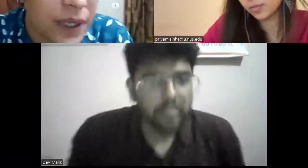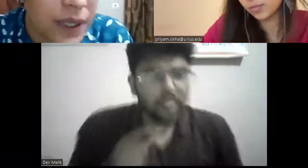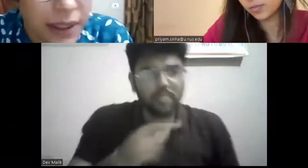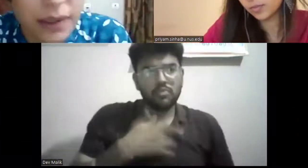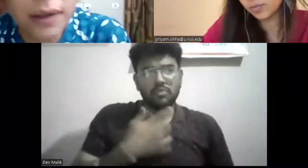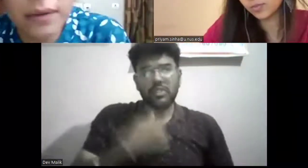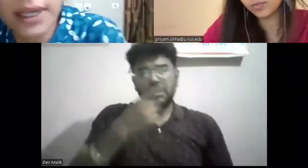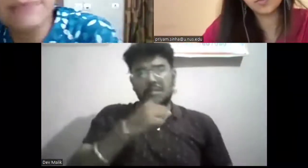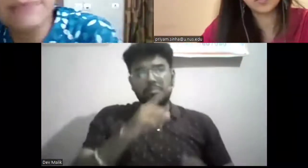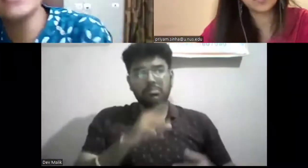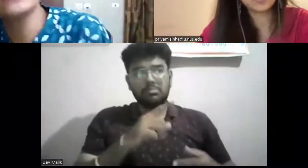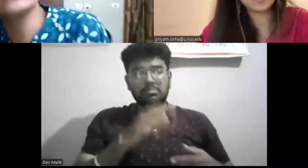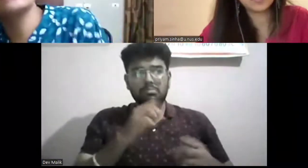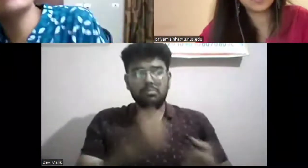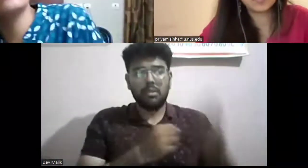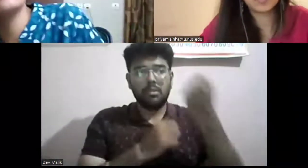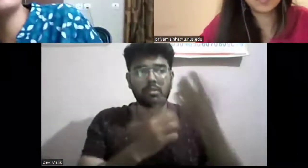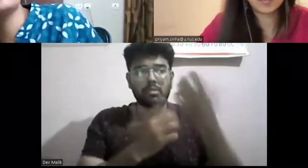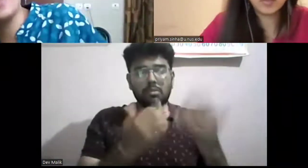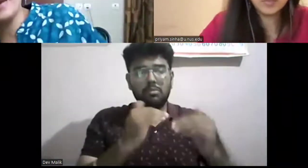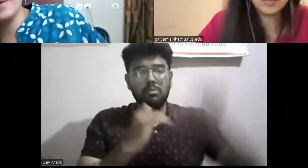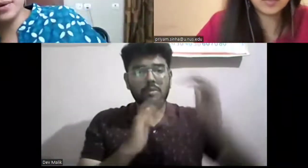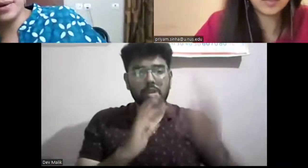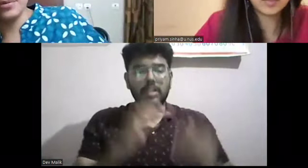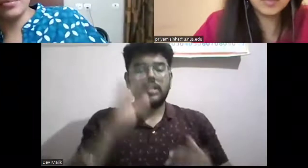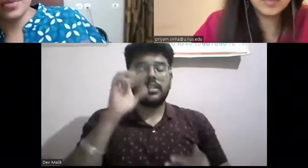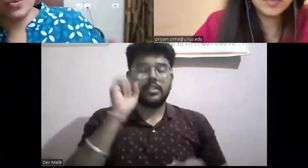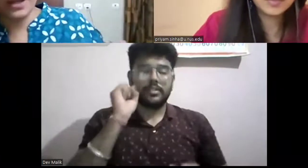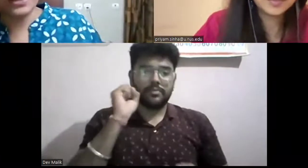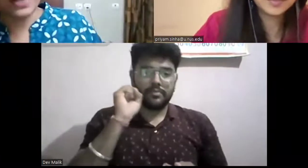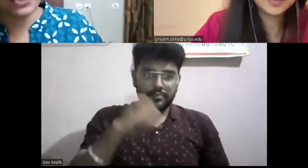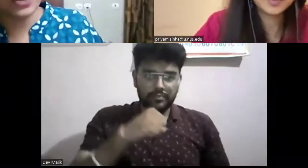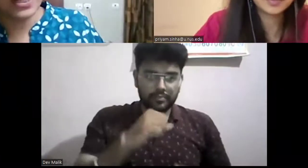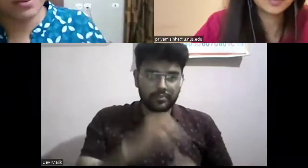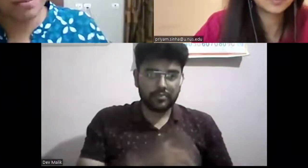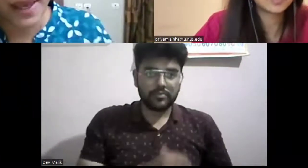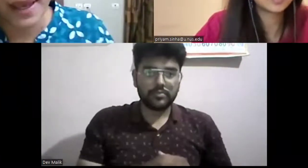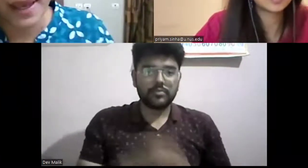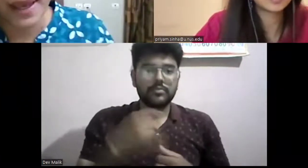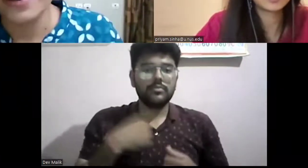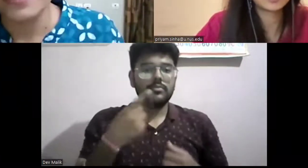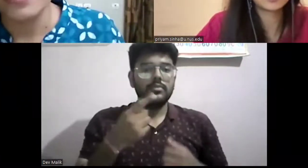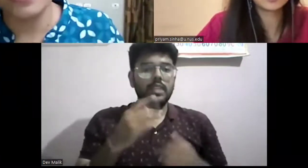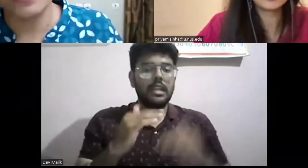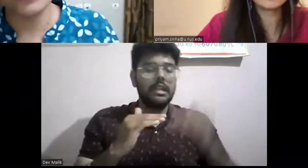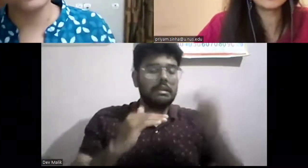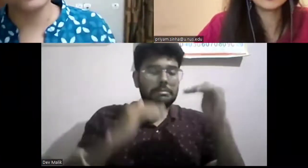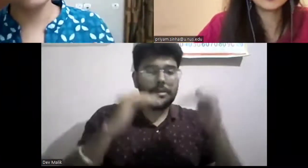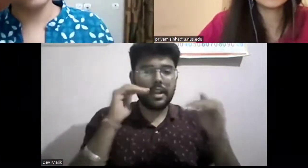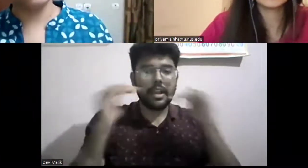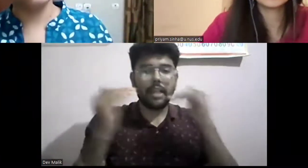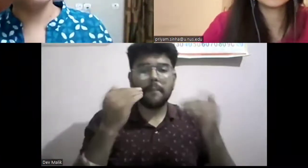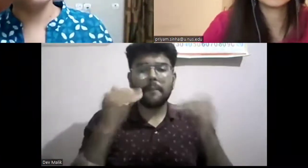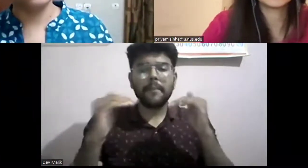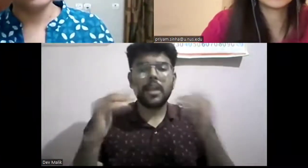extraordinary privileged position? Definitely. And one can actually compare,